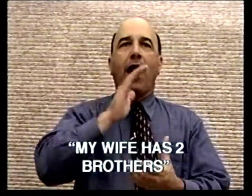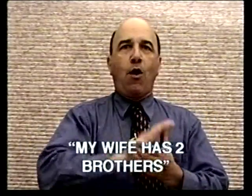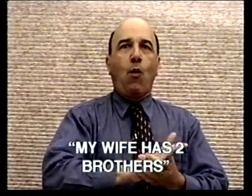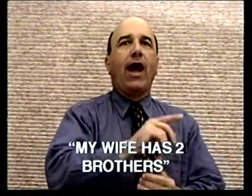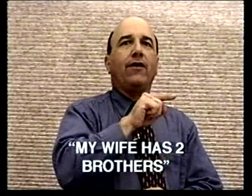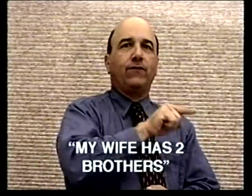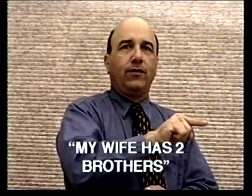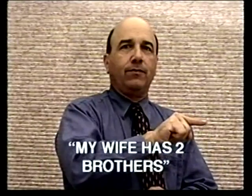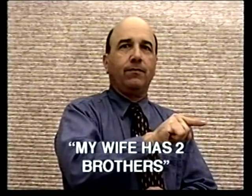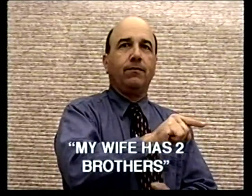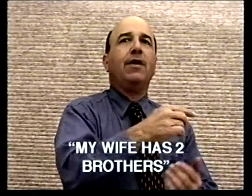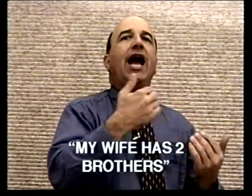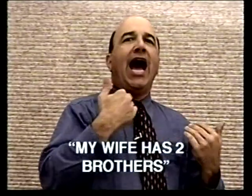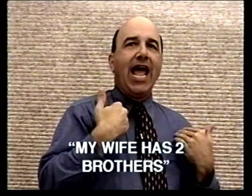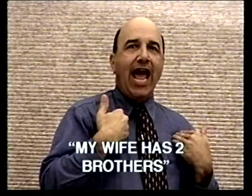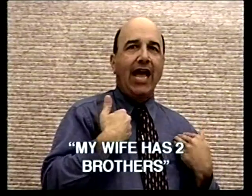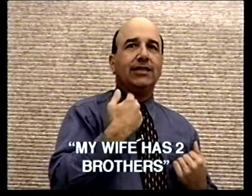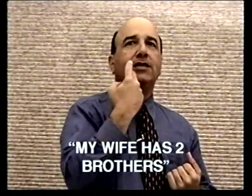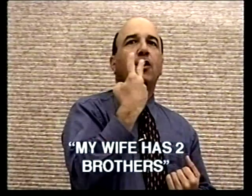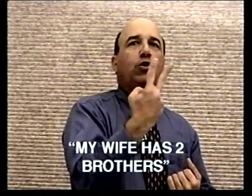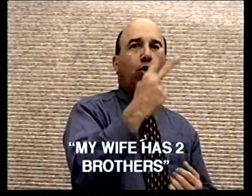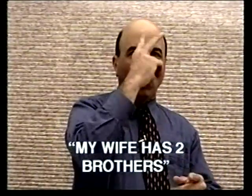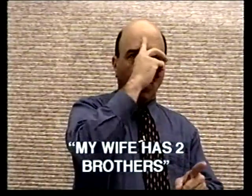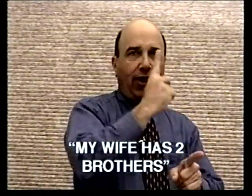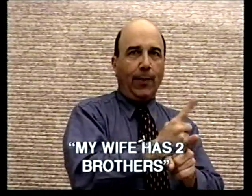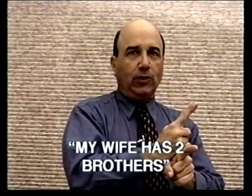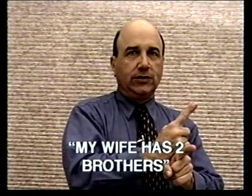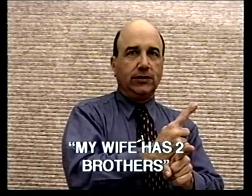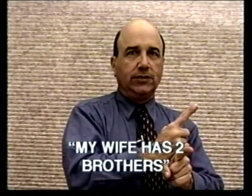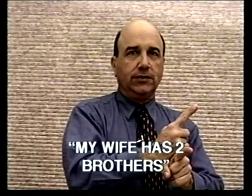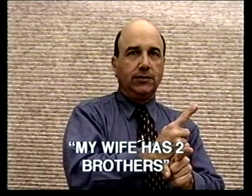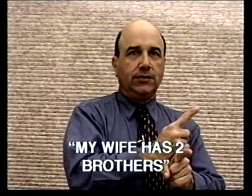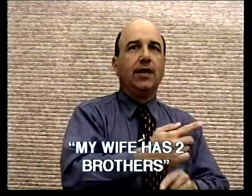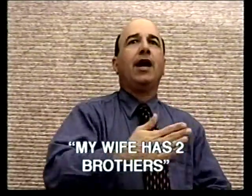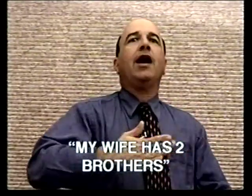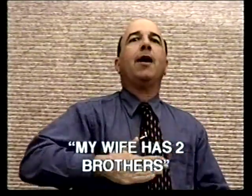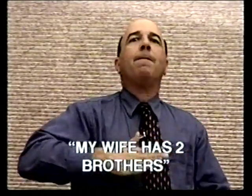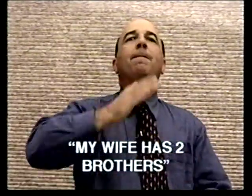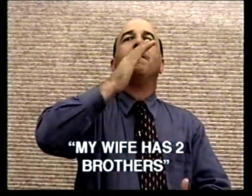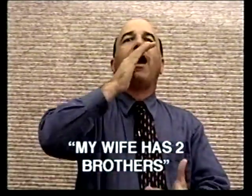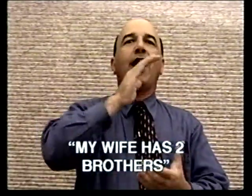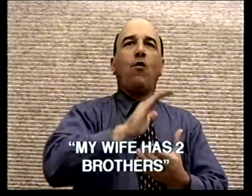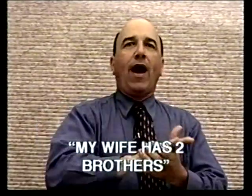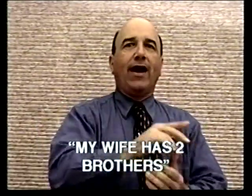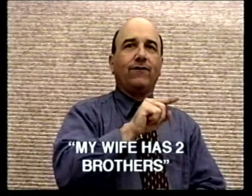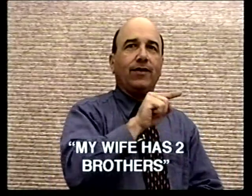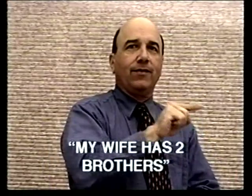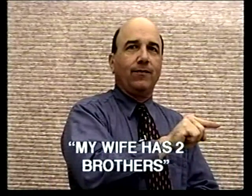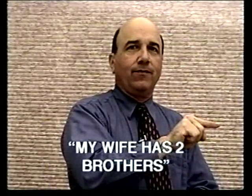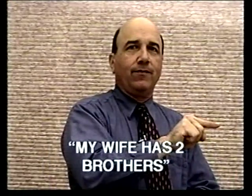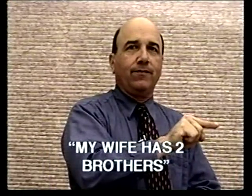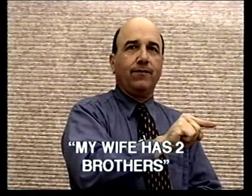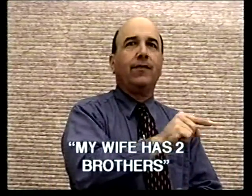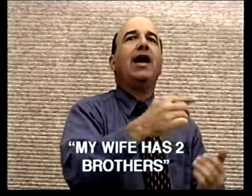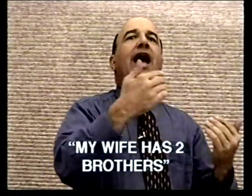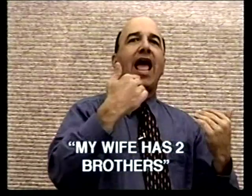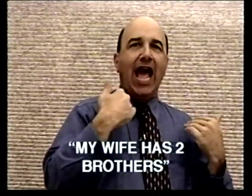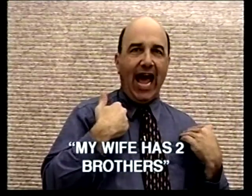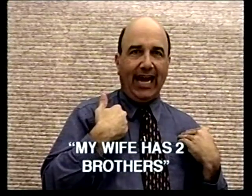My wife has two brothers. My wife